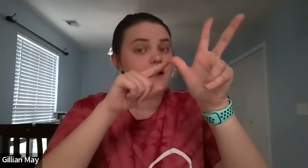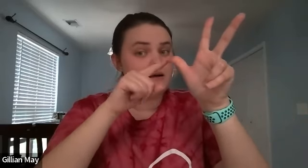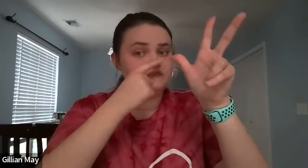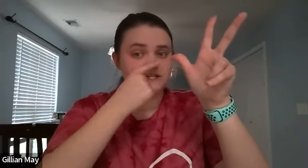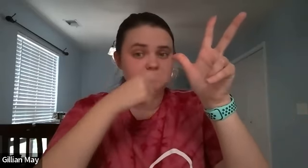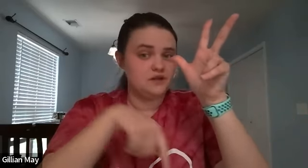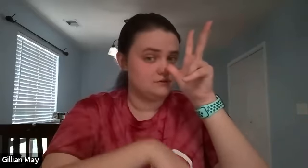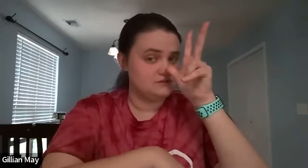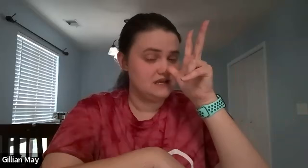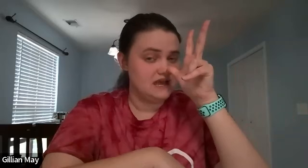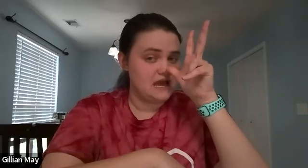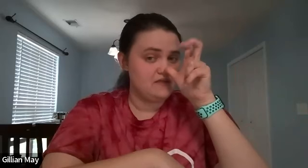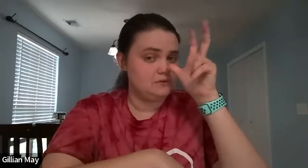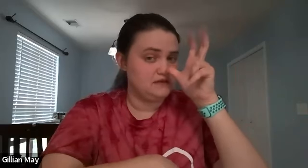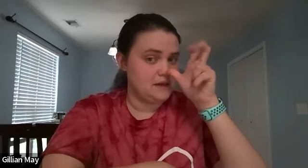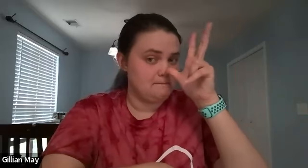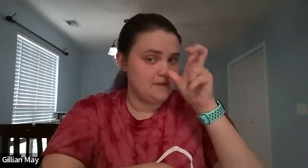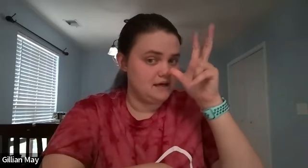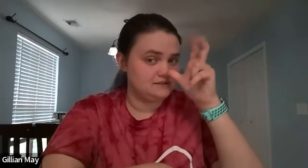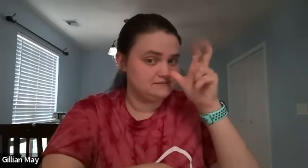thumb touch your nose, and then you bend down, bug.